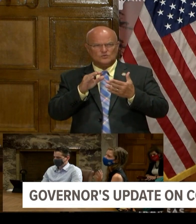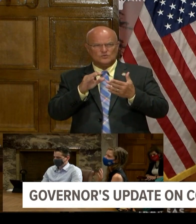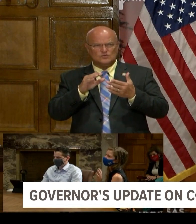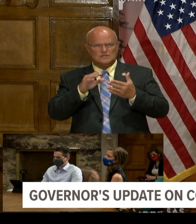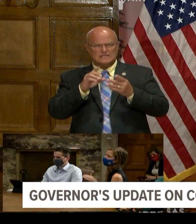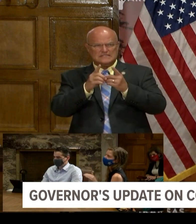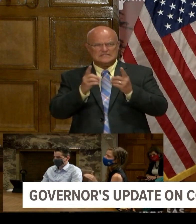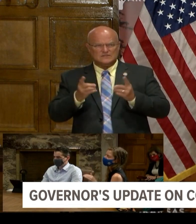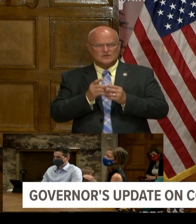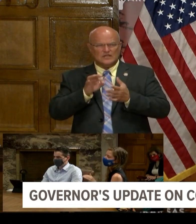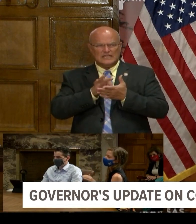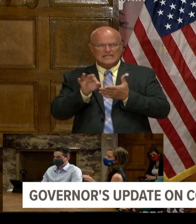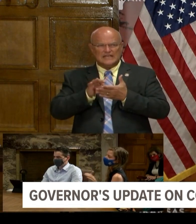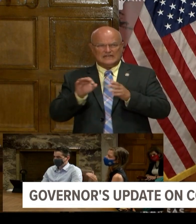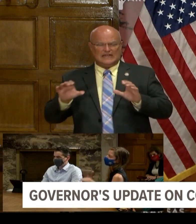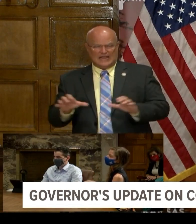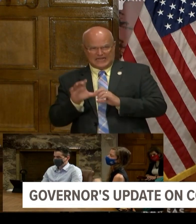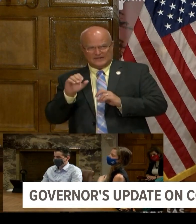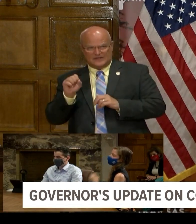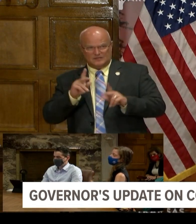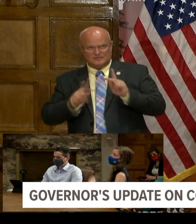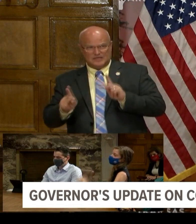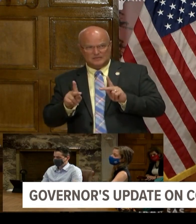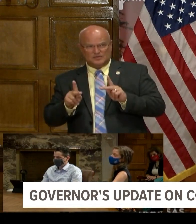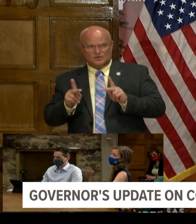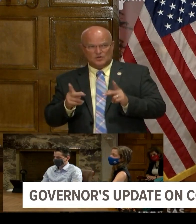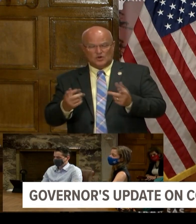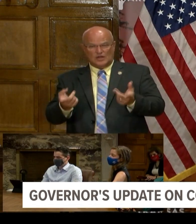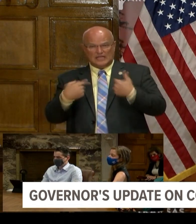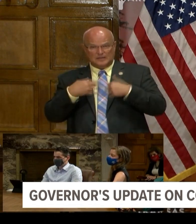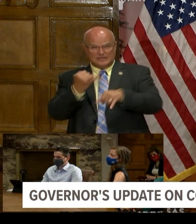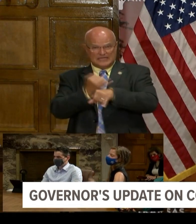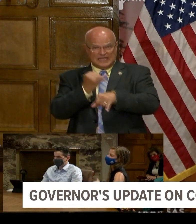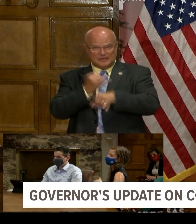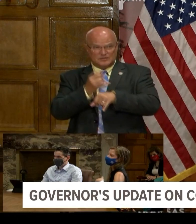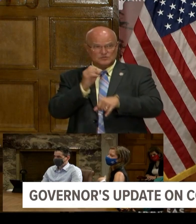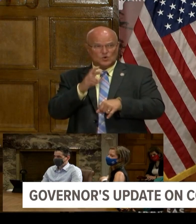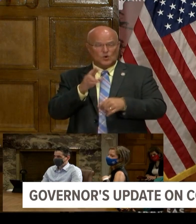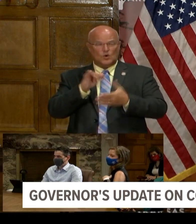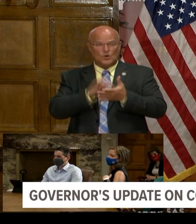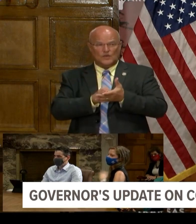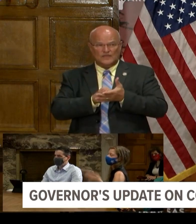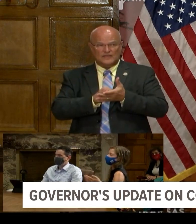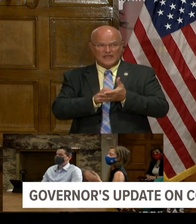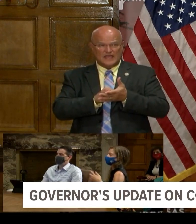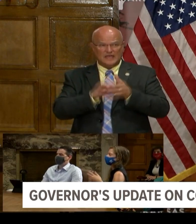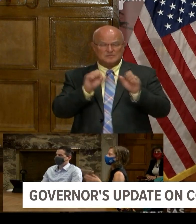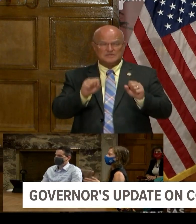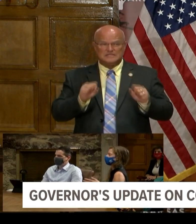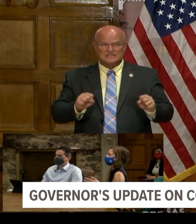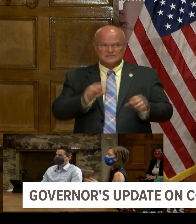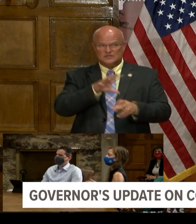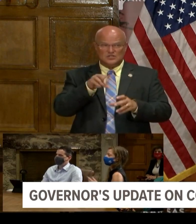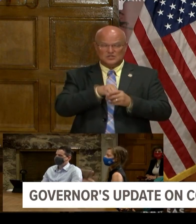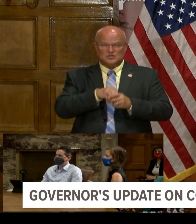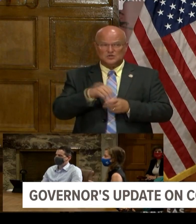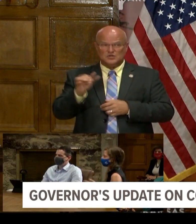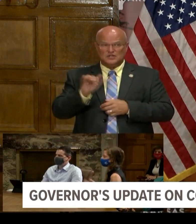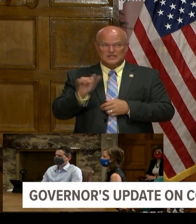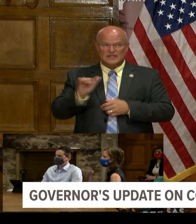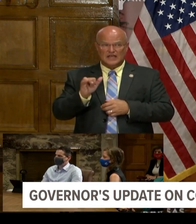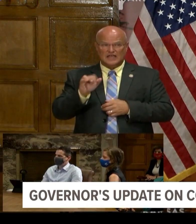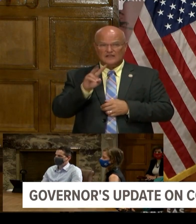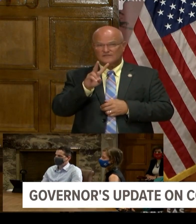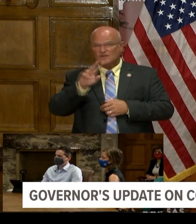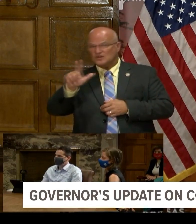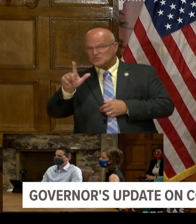counting only active cases of people who are coming to campus, or would that potentially include like virtual